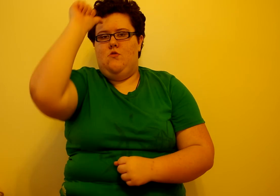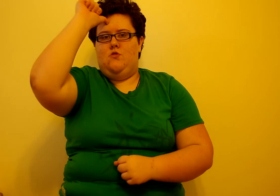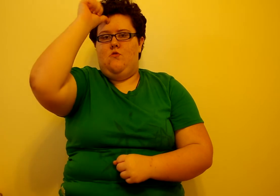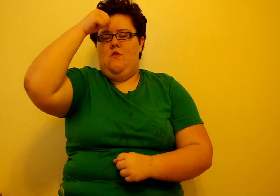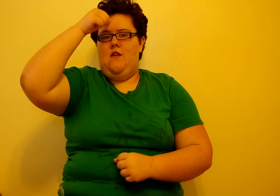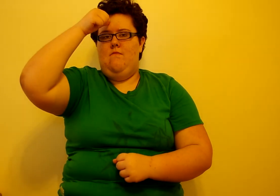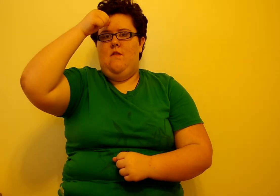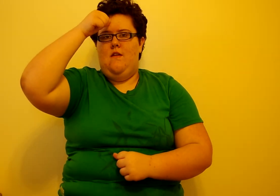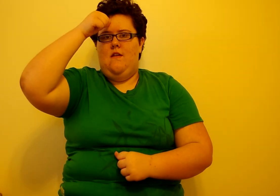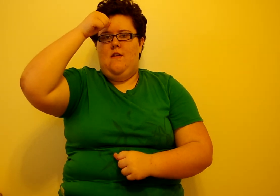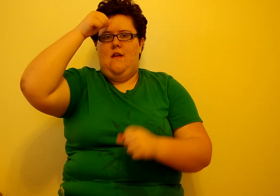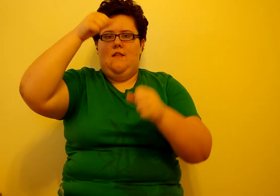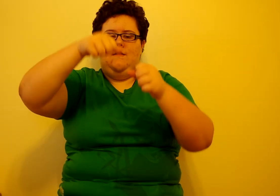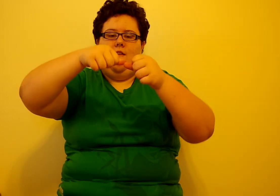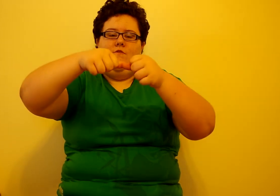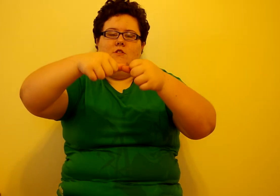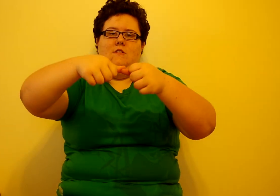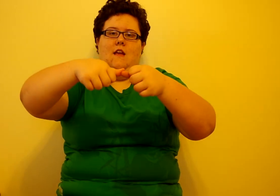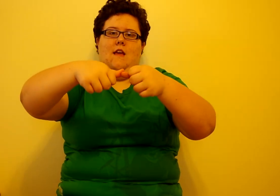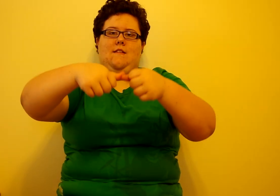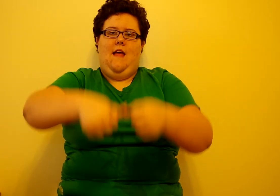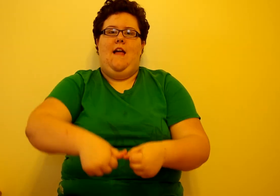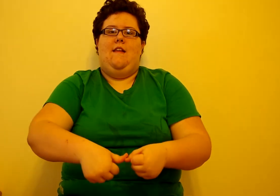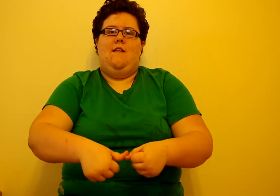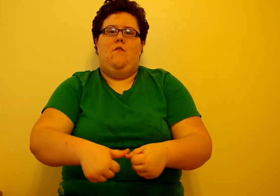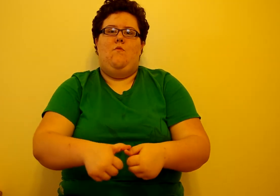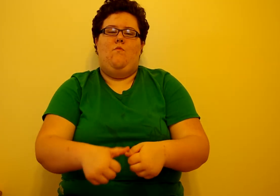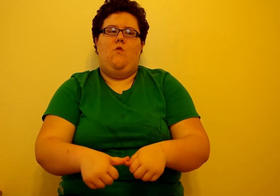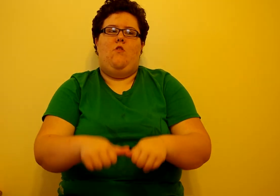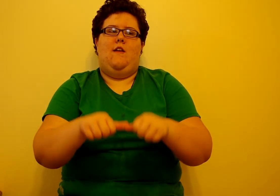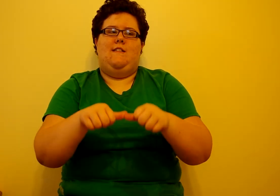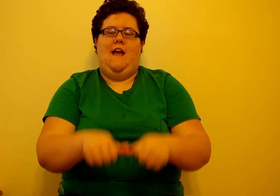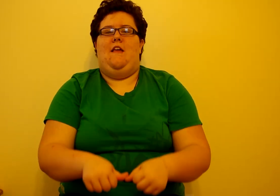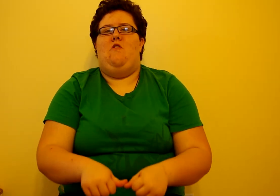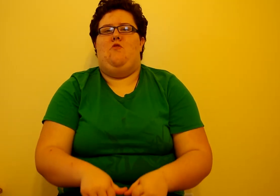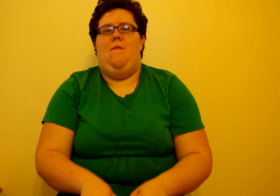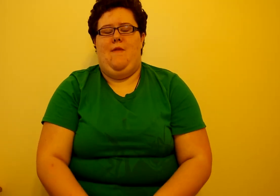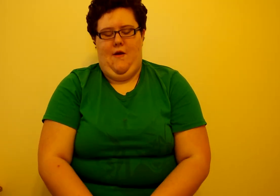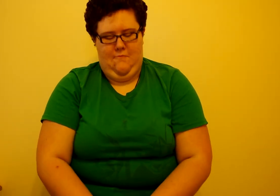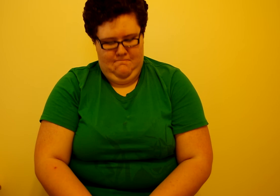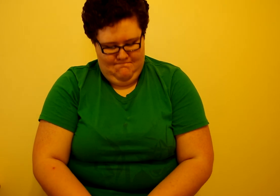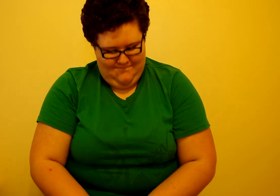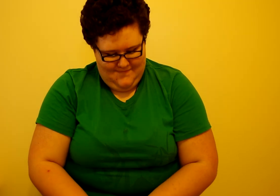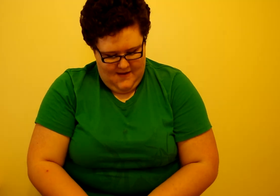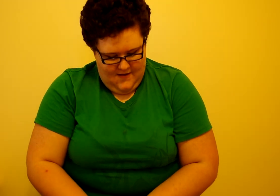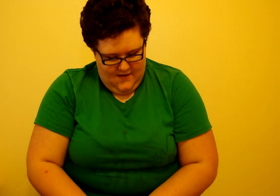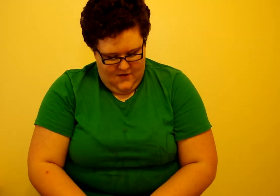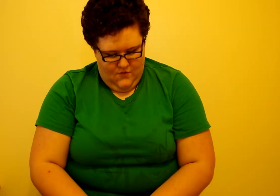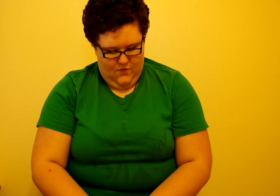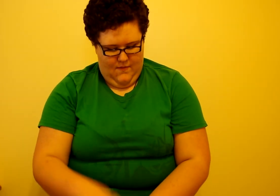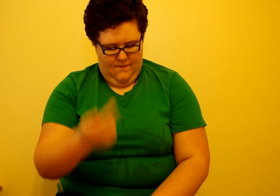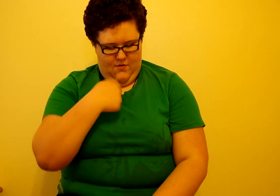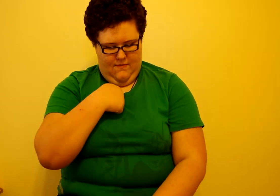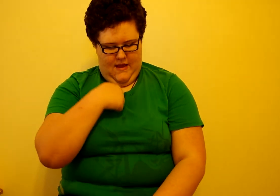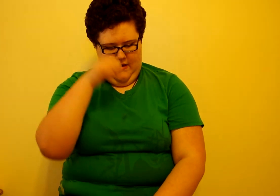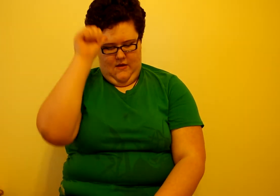screw it in, and the sign for stay is added, where you're like tacking your thumb down. Remember me